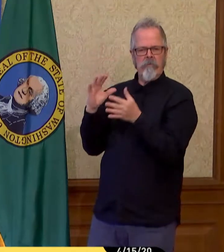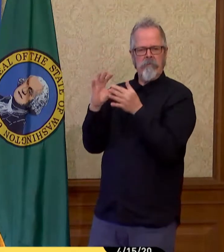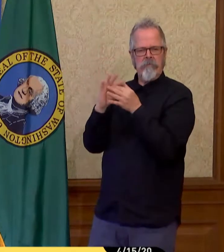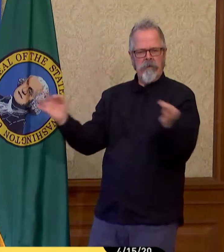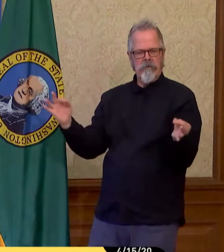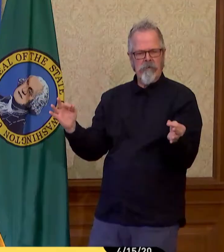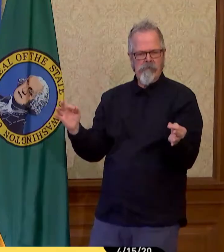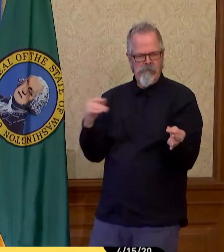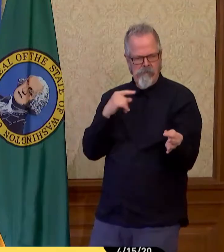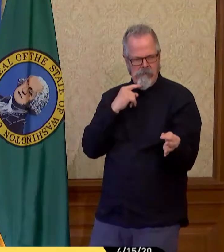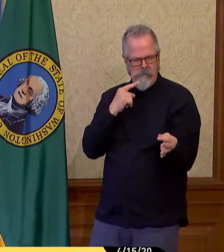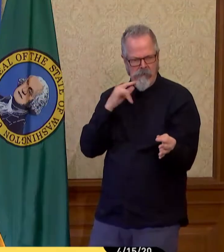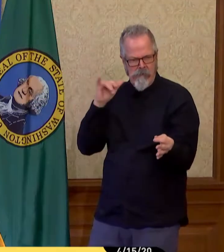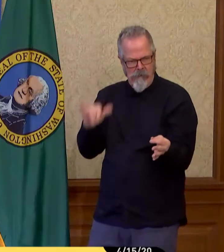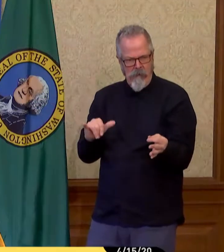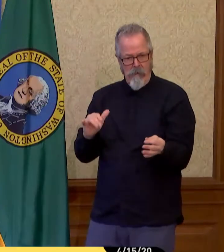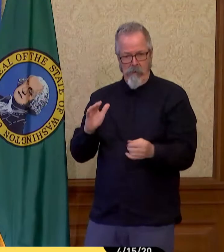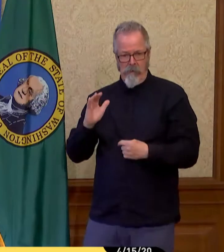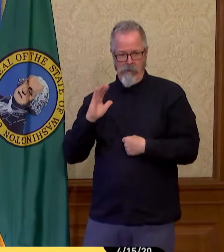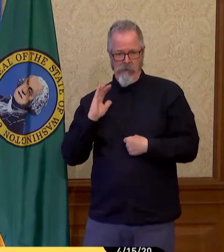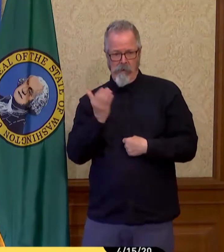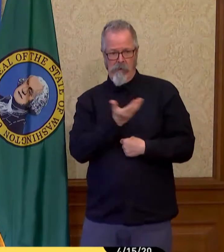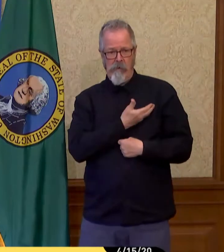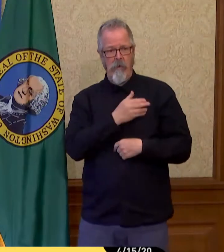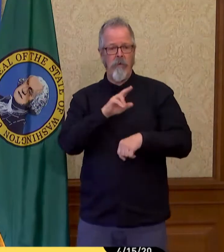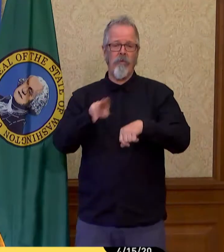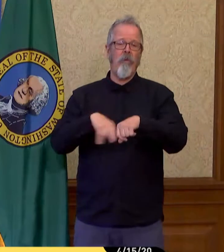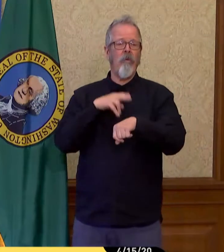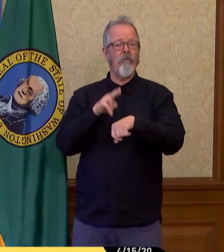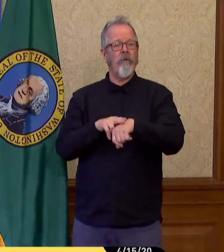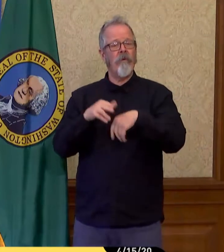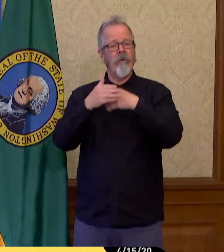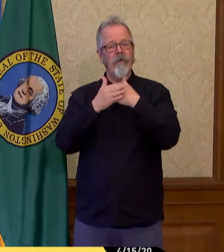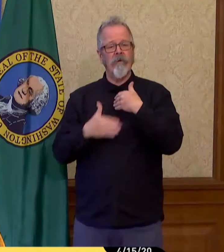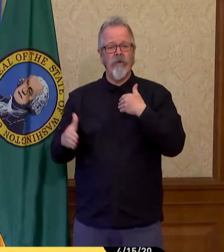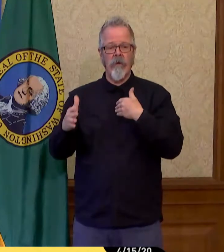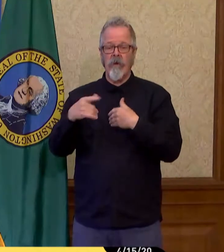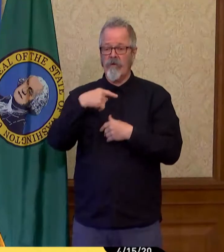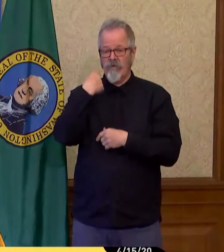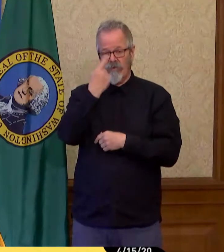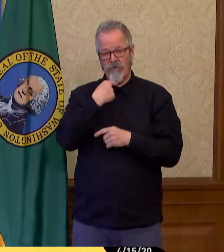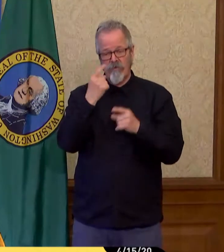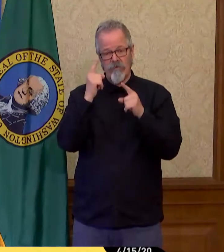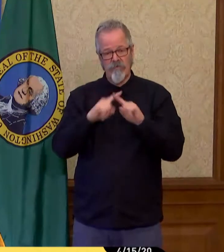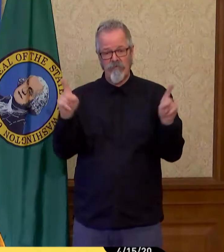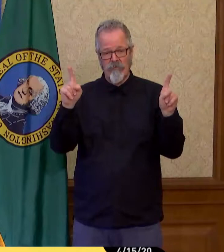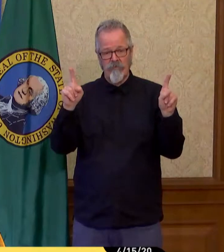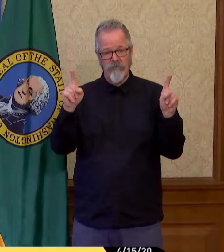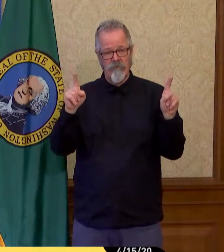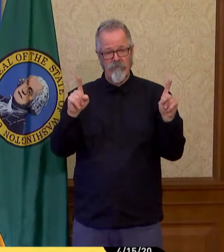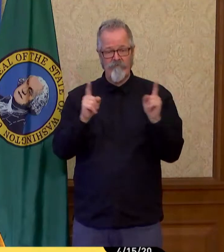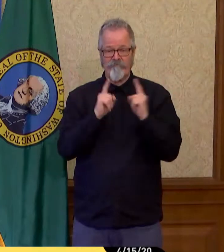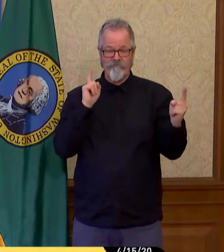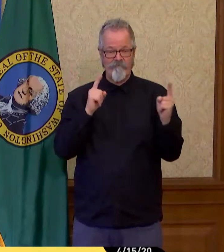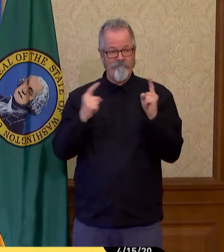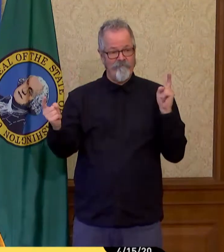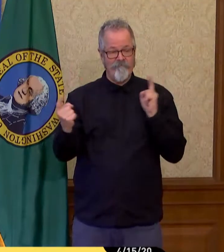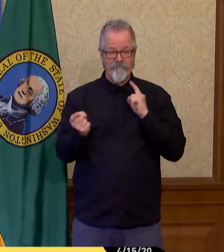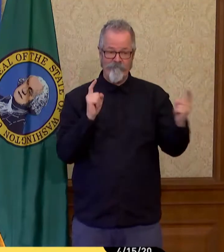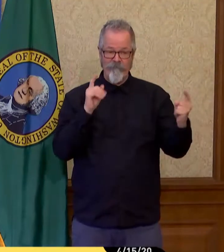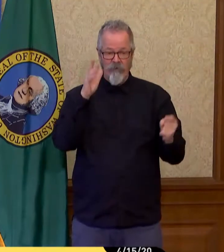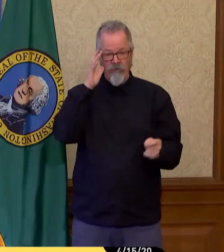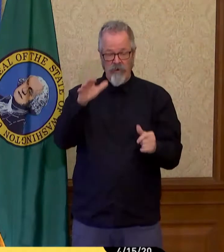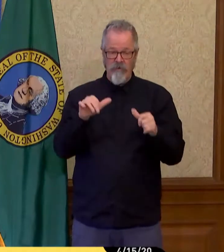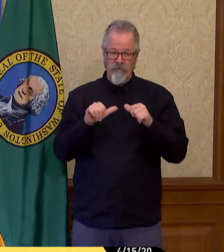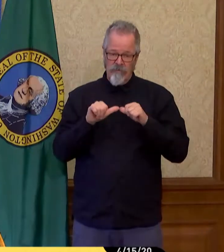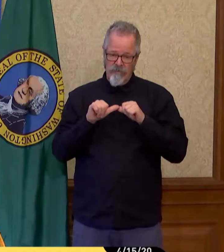months, even after we hit a transition point and restrictions start to lift. You agree with that assessment? And another question is